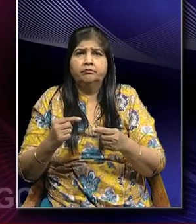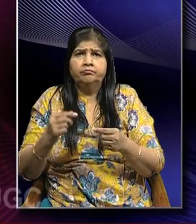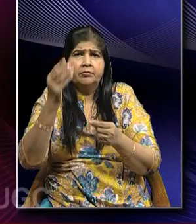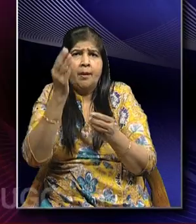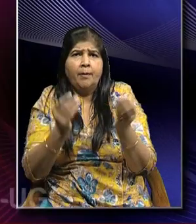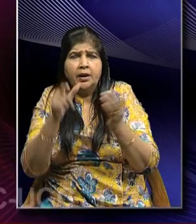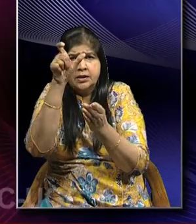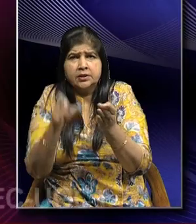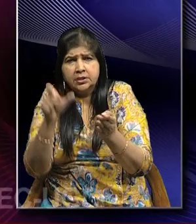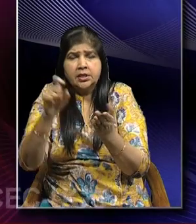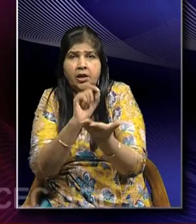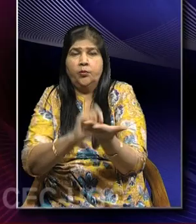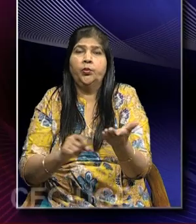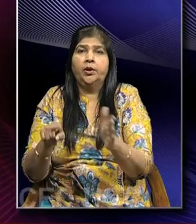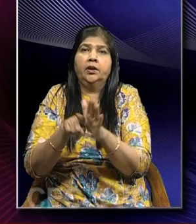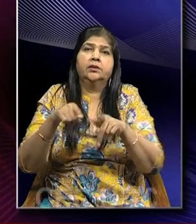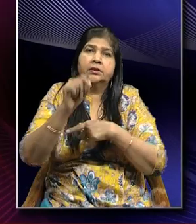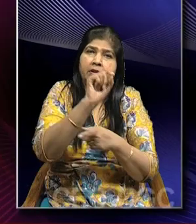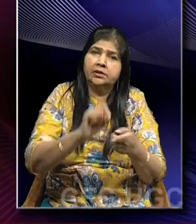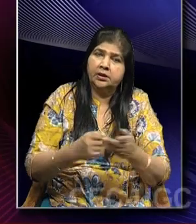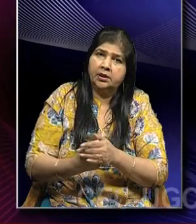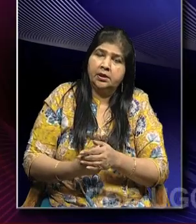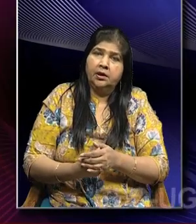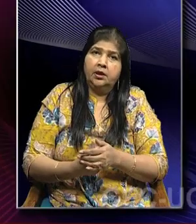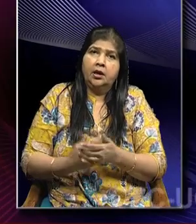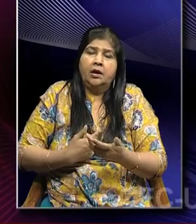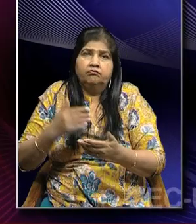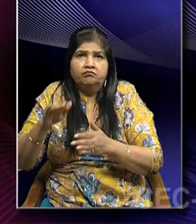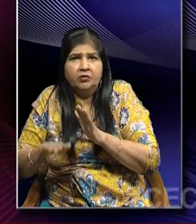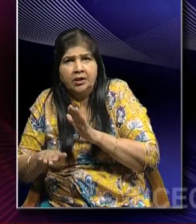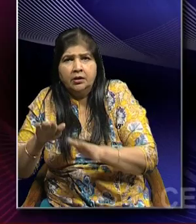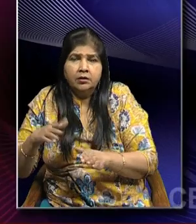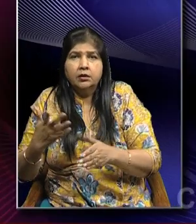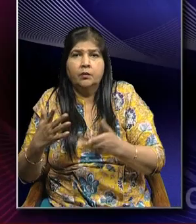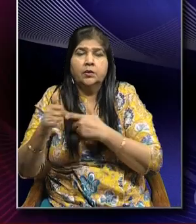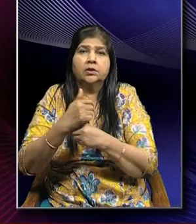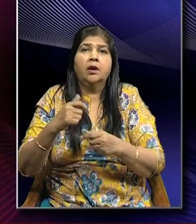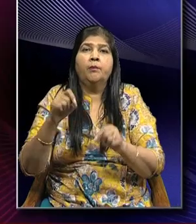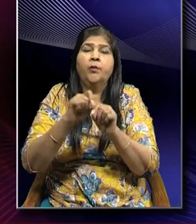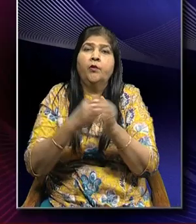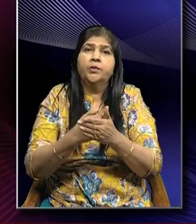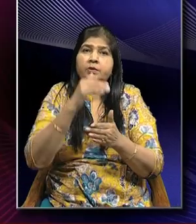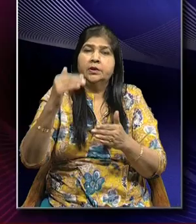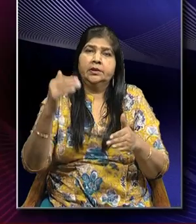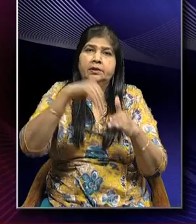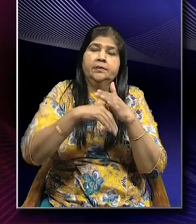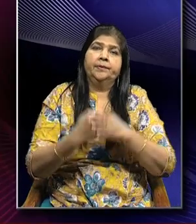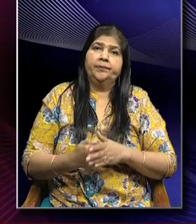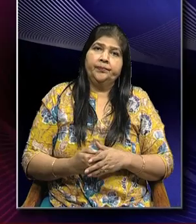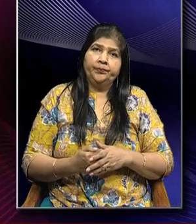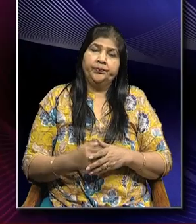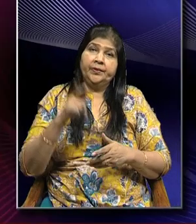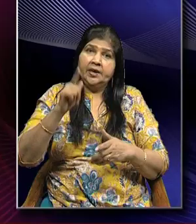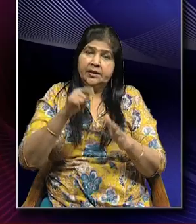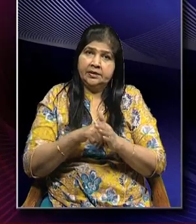of reporting system, where you can quantify the performance of the company on these parameters. So the